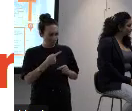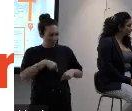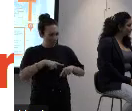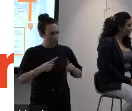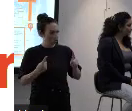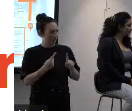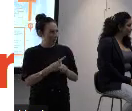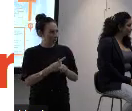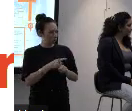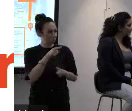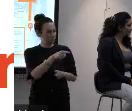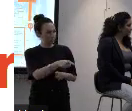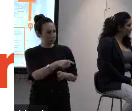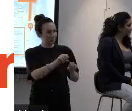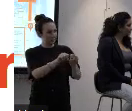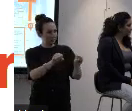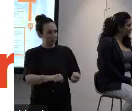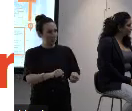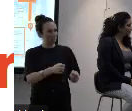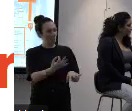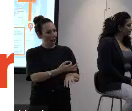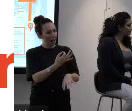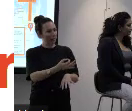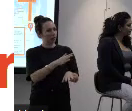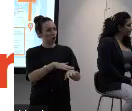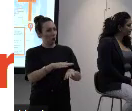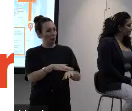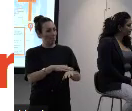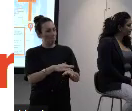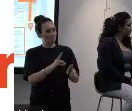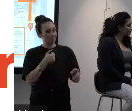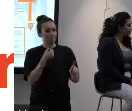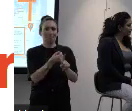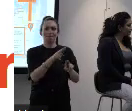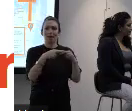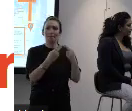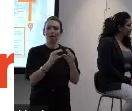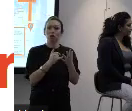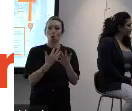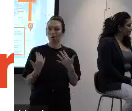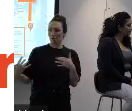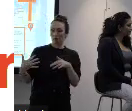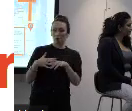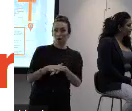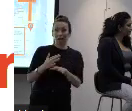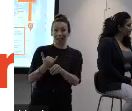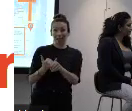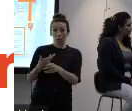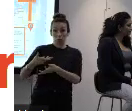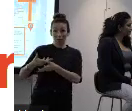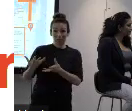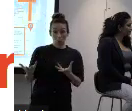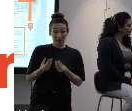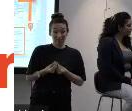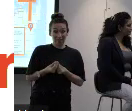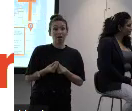change to children and families? And we've integrated our research with clinical services to create what we've coined the